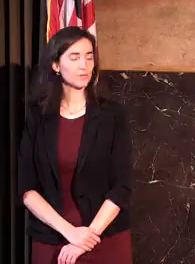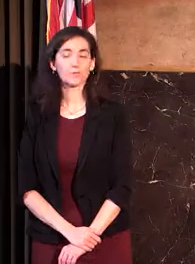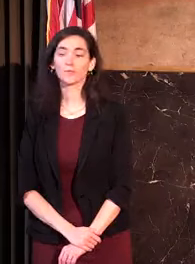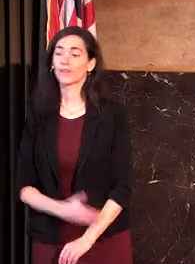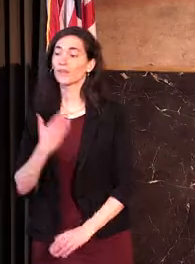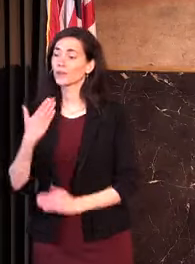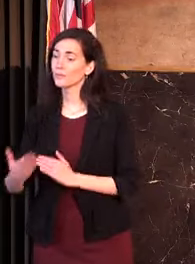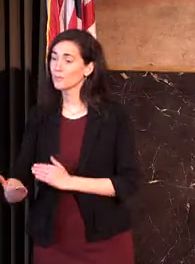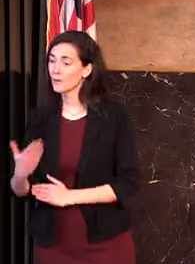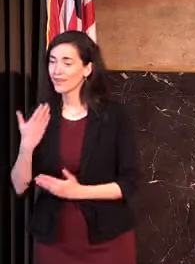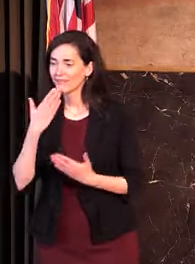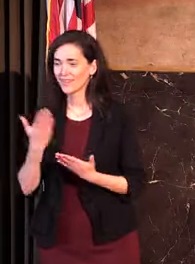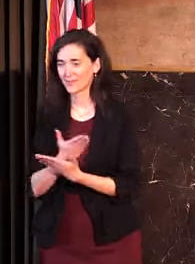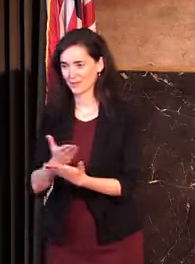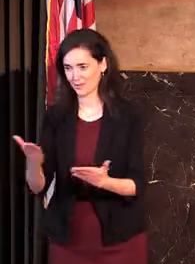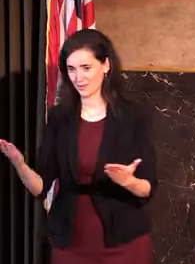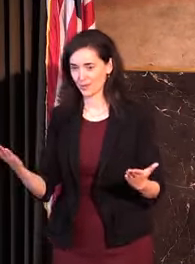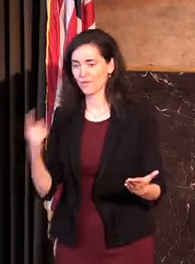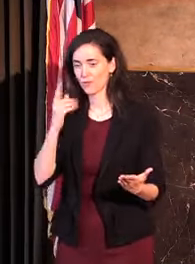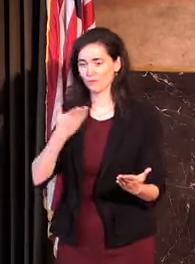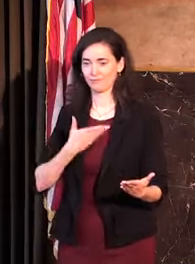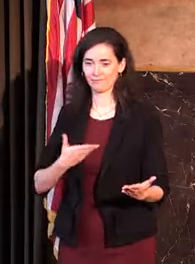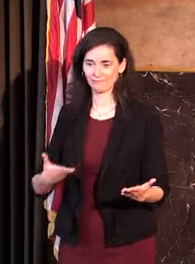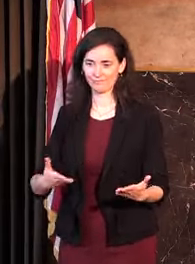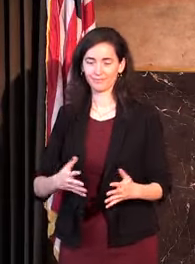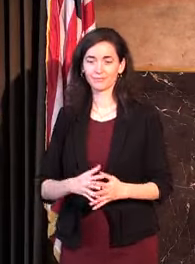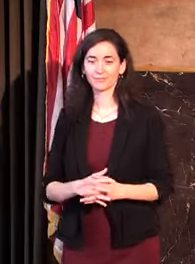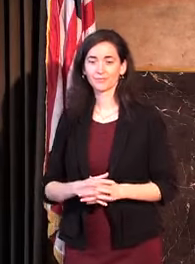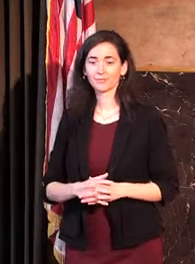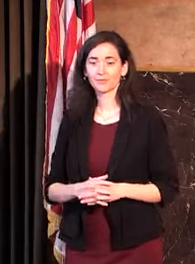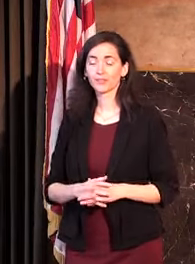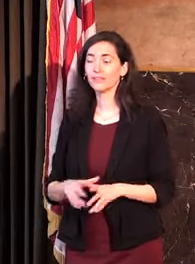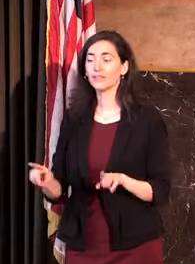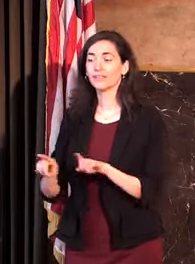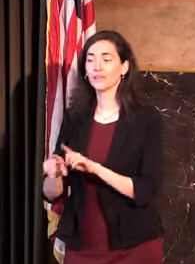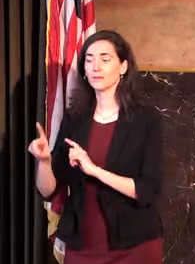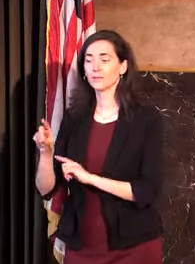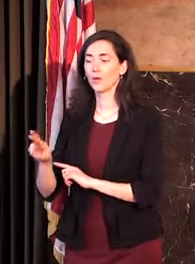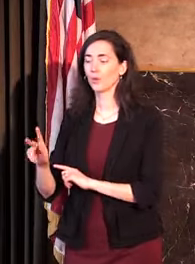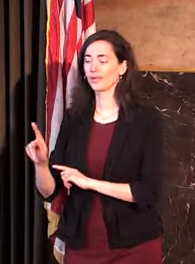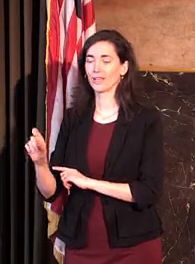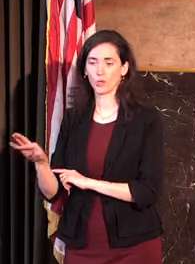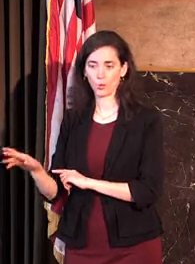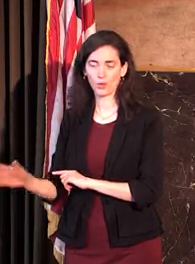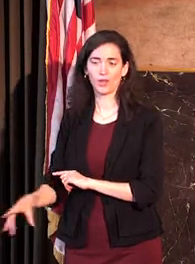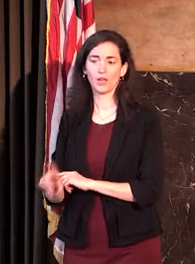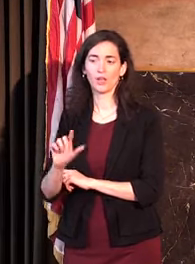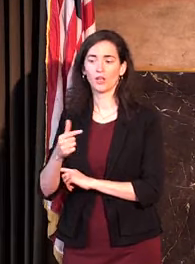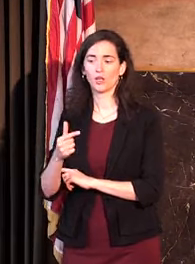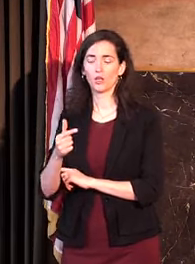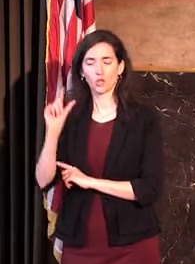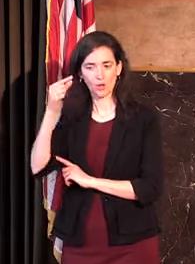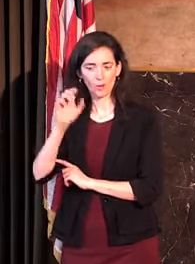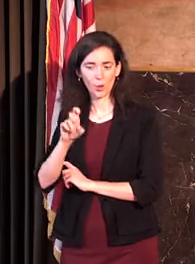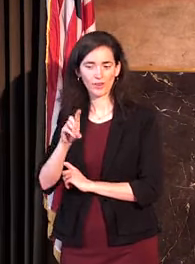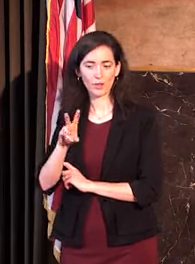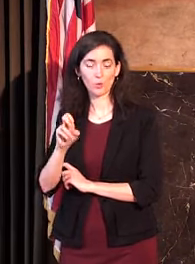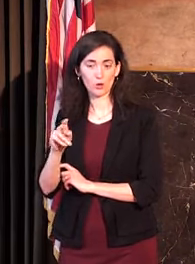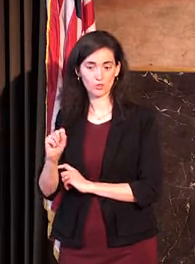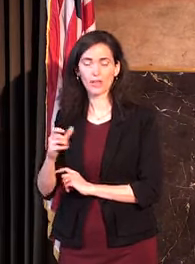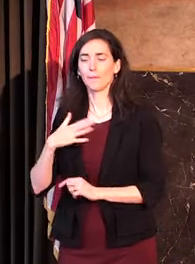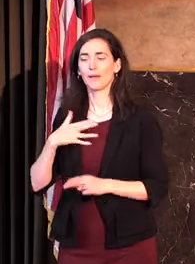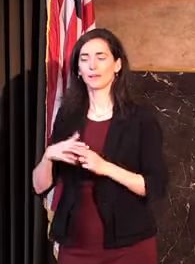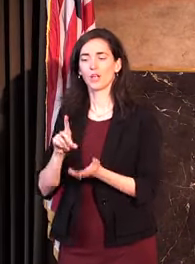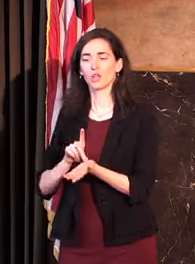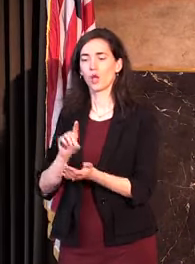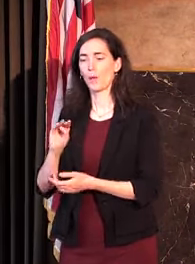Good morning. Thank you guys for having me. As Dr. Cantor and Governor Edwards said, my name is Dr. Miranda Mitchell. I'm an internal